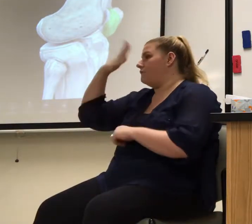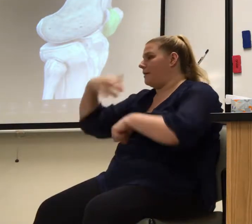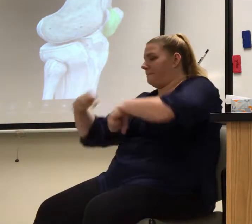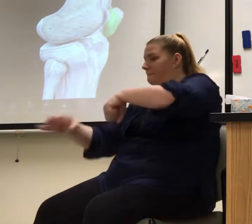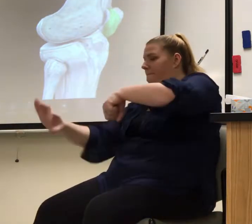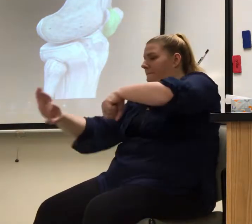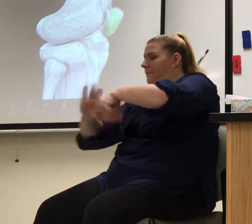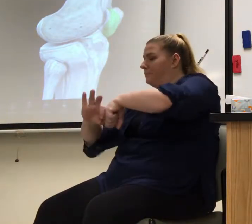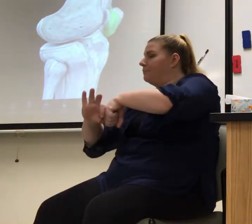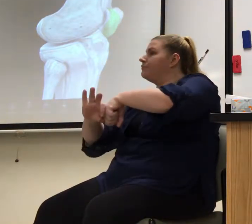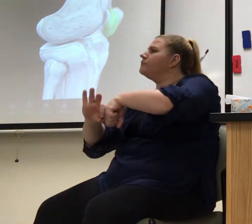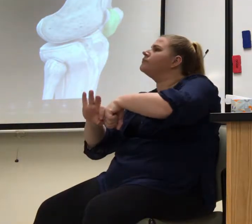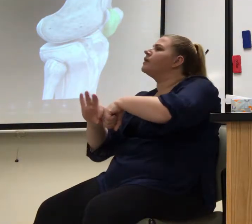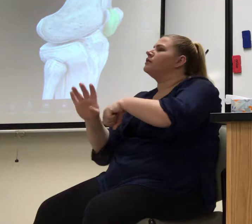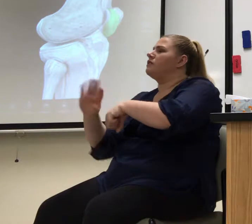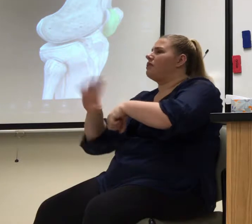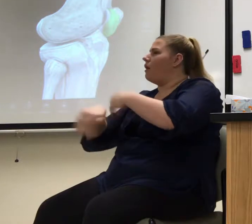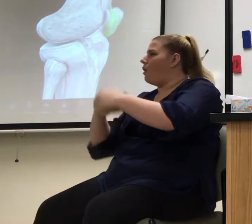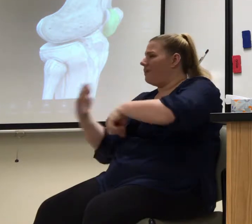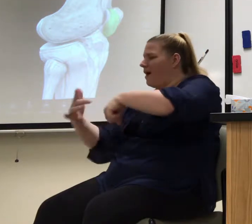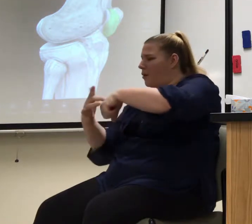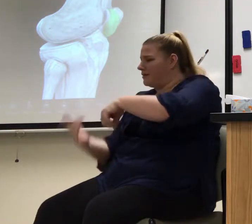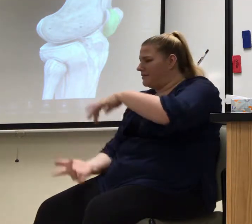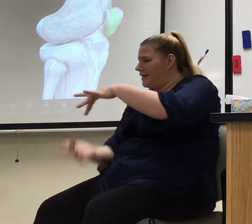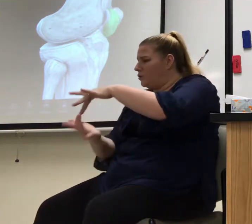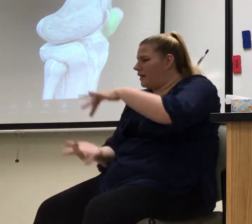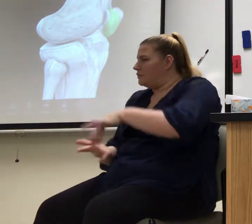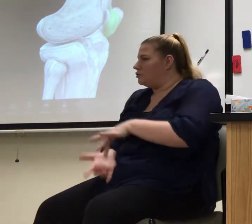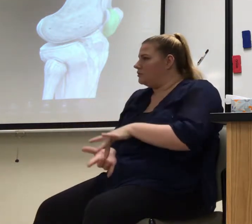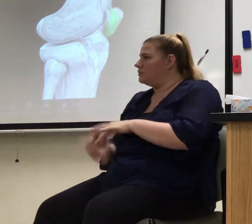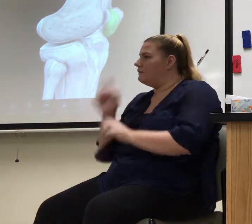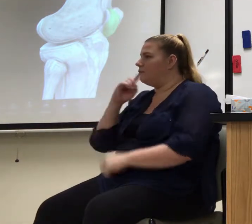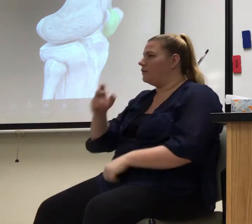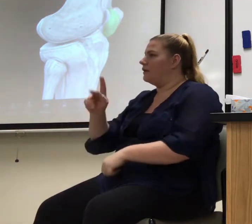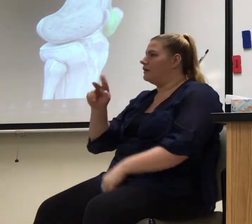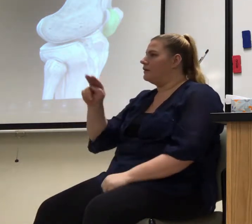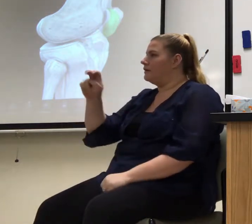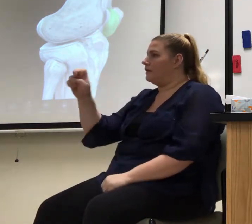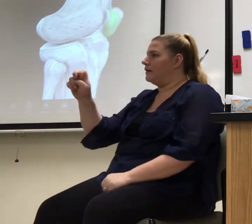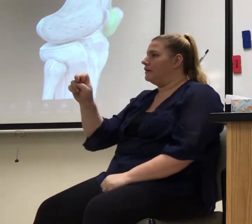the knee. Any questions on how the bones fit together?